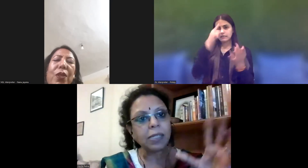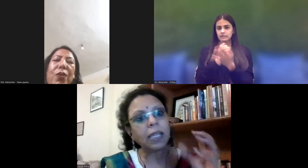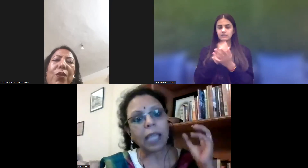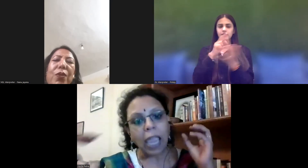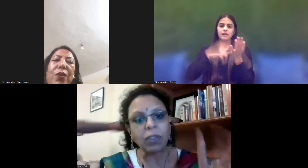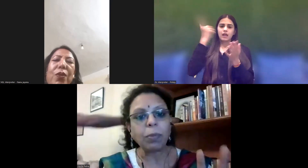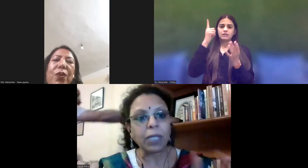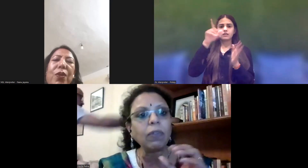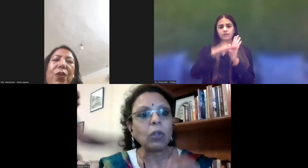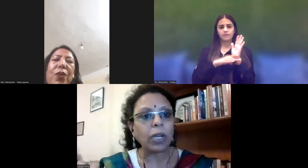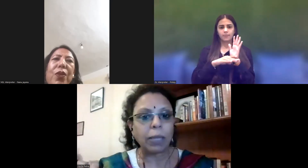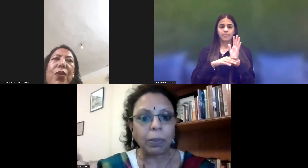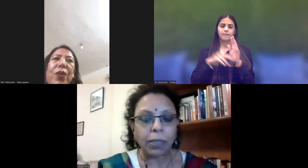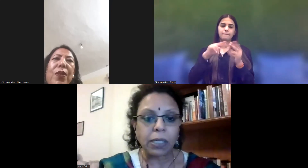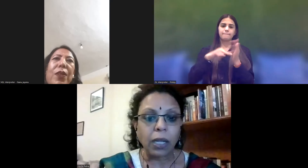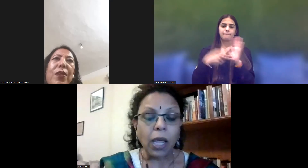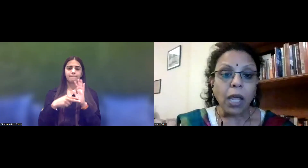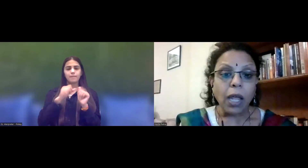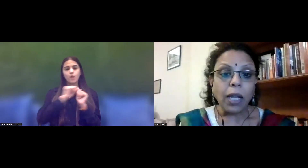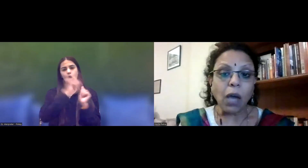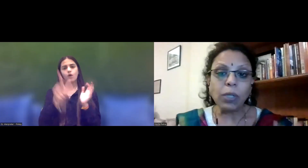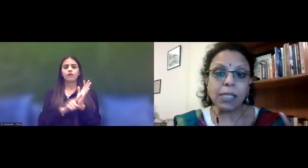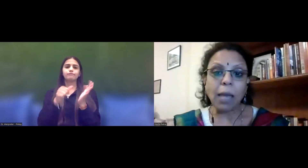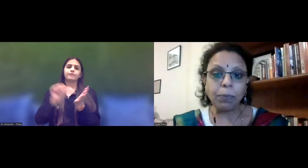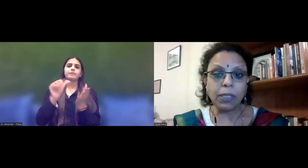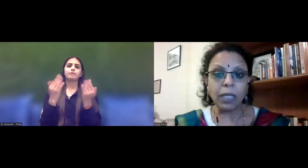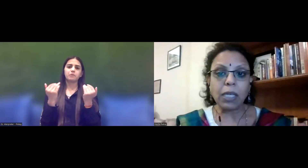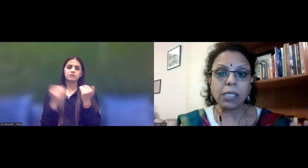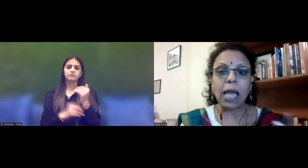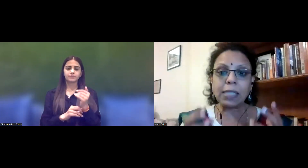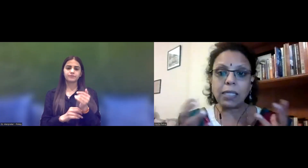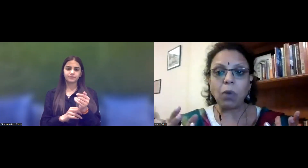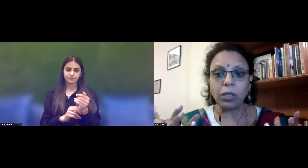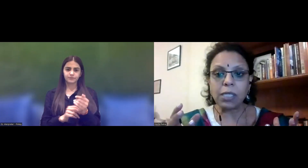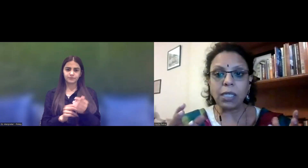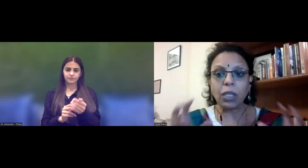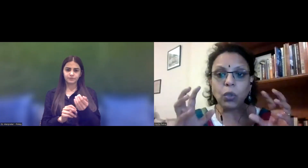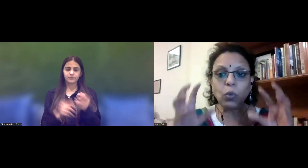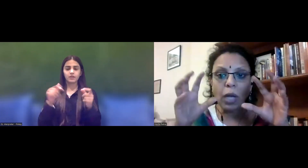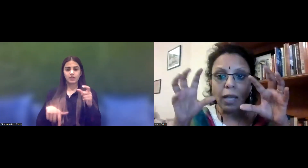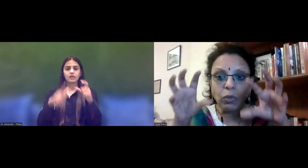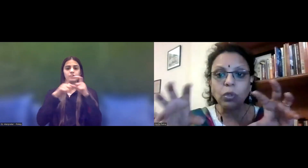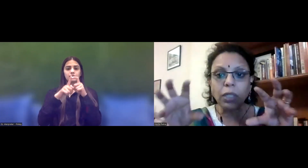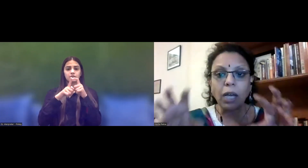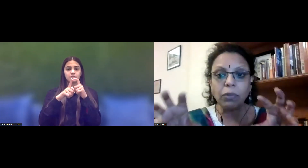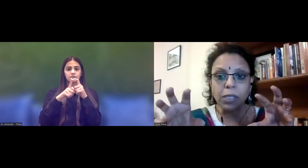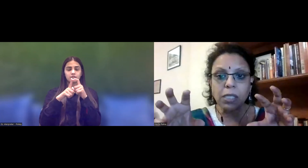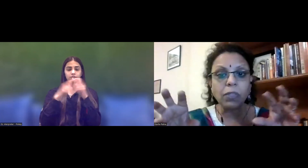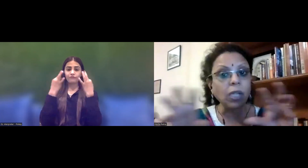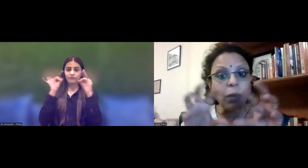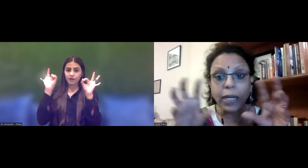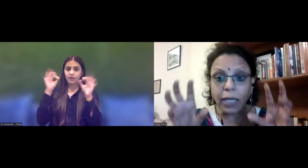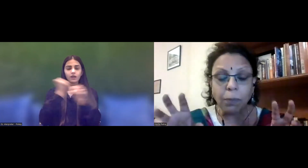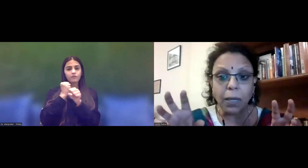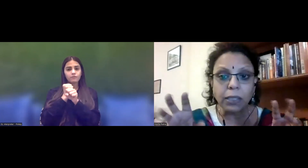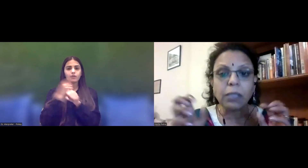meant everybody will go and implement it. Now what has happened is, as a democracy, you have local governments which